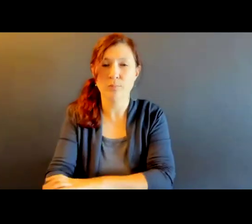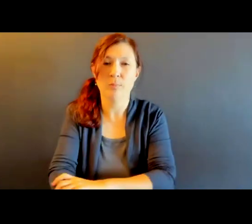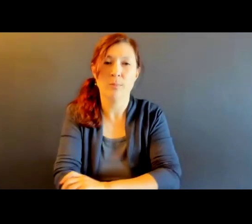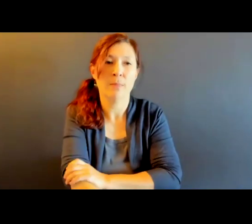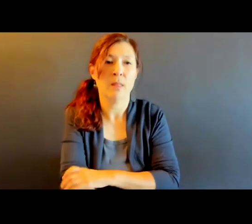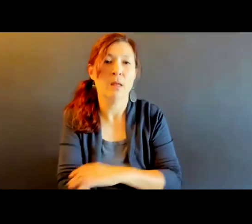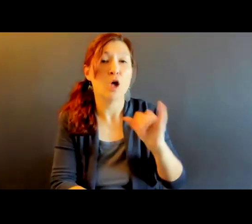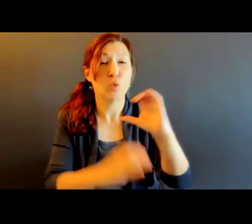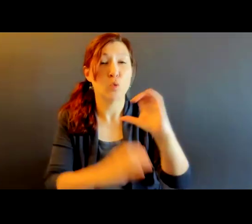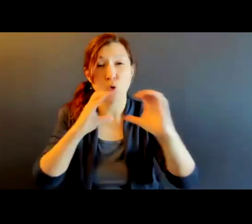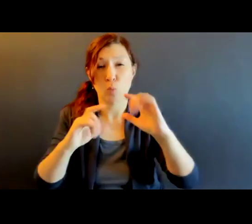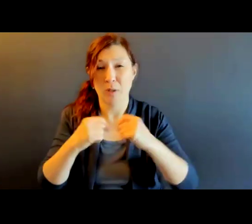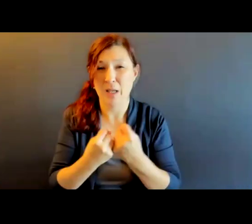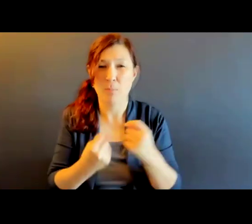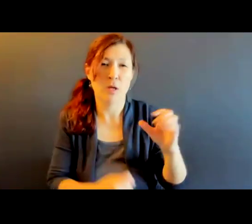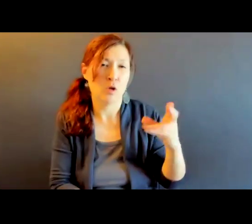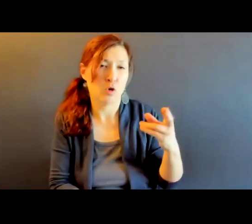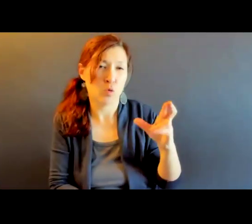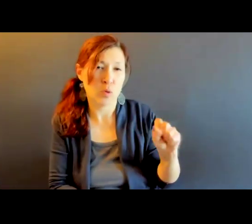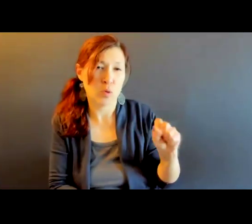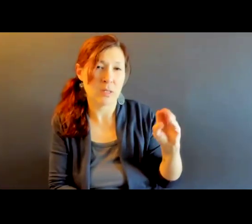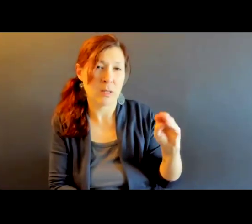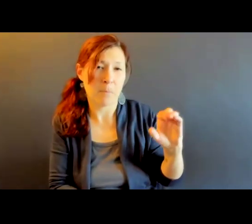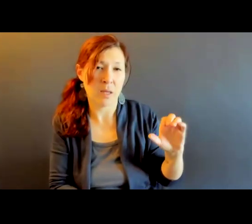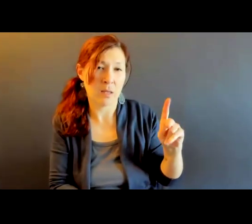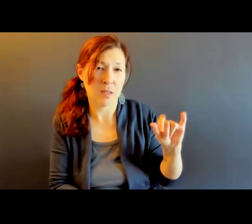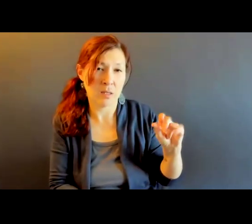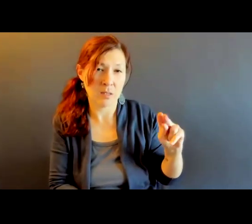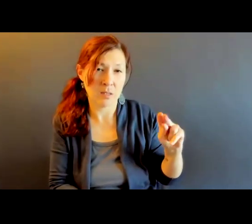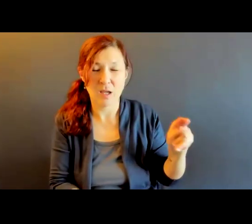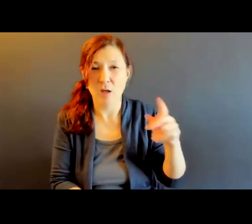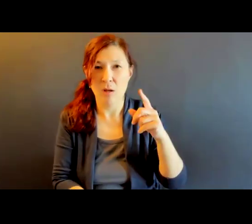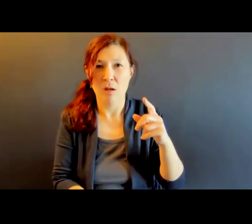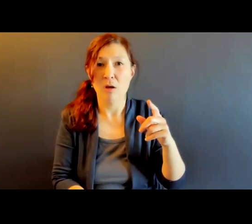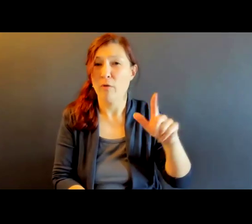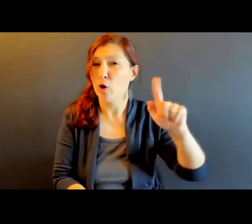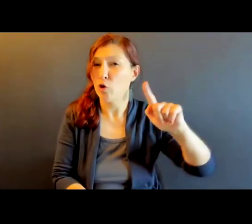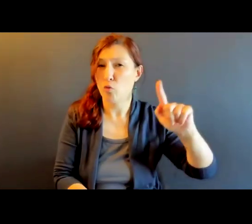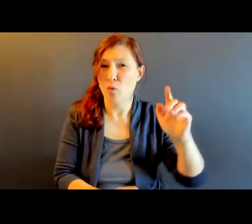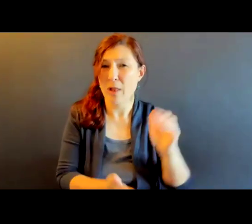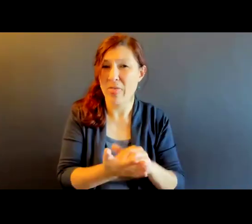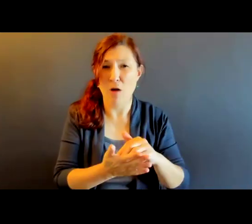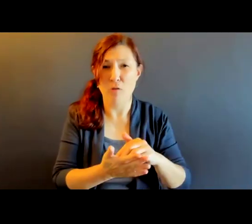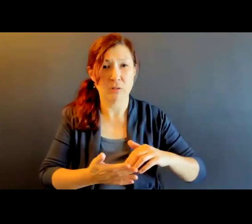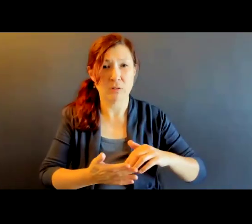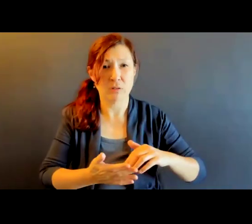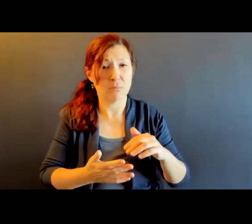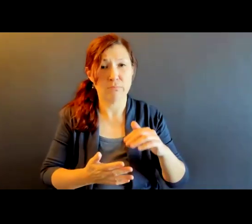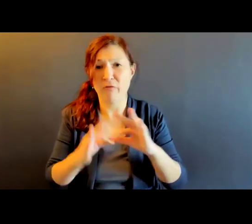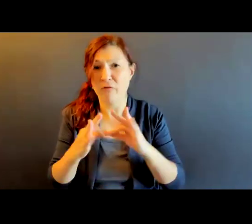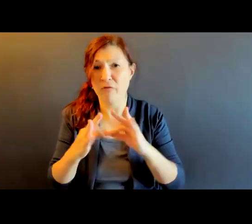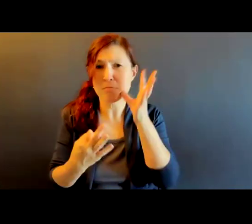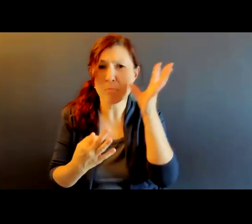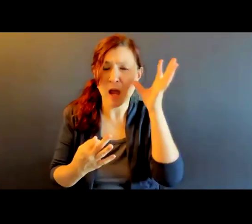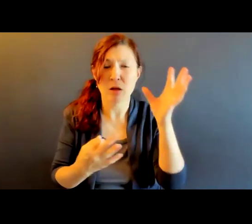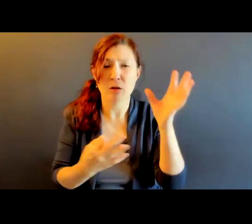Chris McKinnon. For more than 21,000 parents and caregivers, or 33% have downloaded Parent Square. We want everybody using